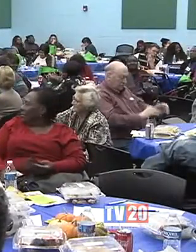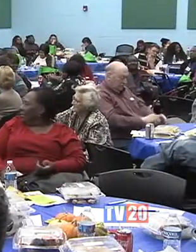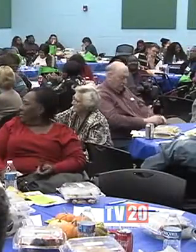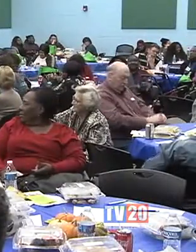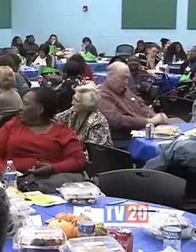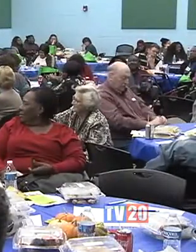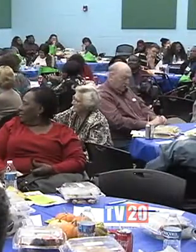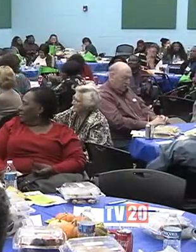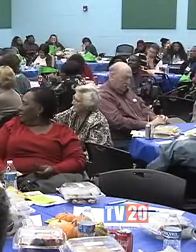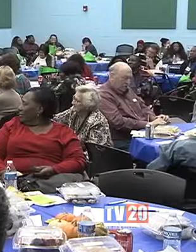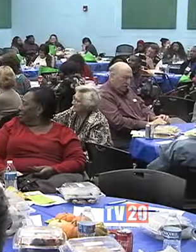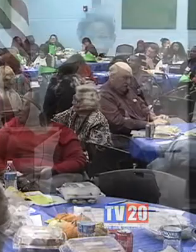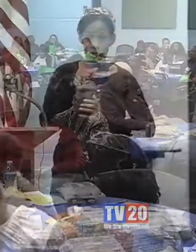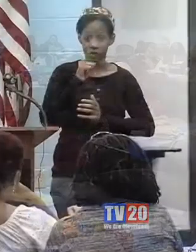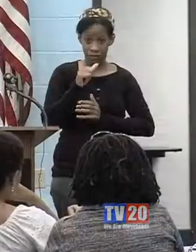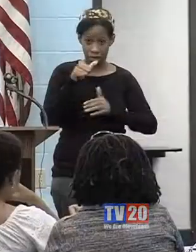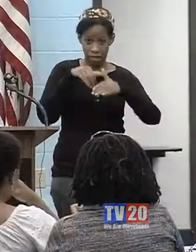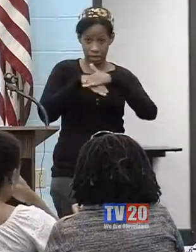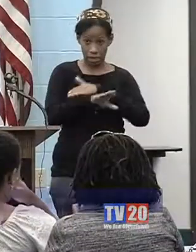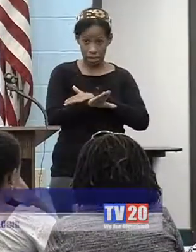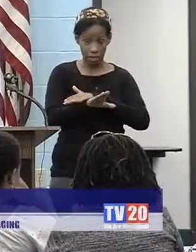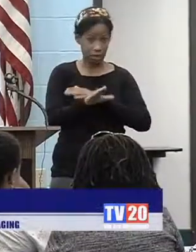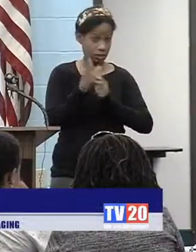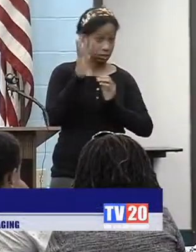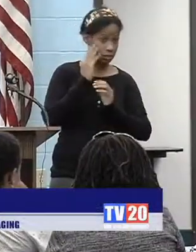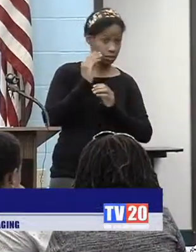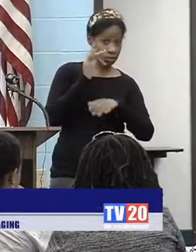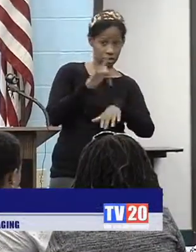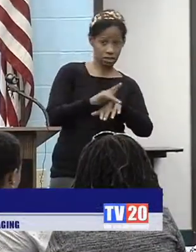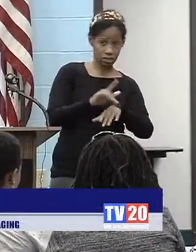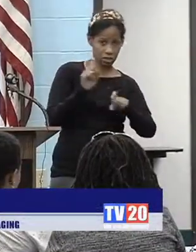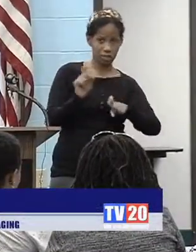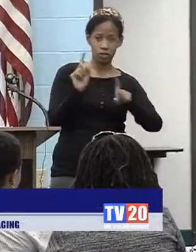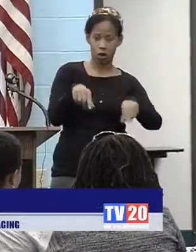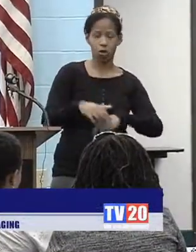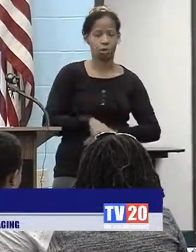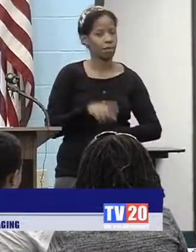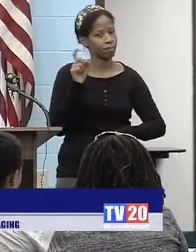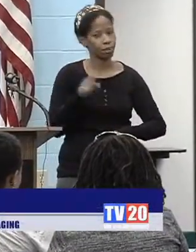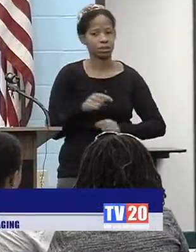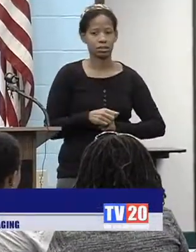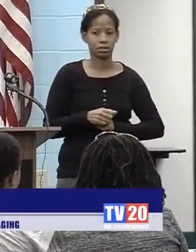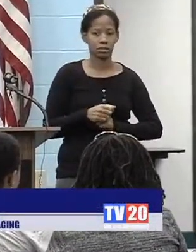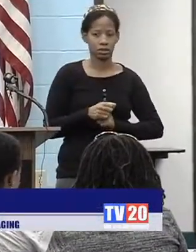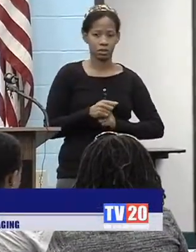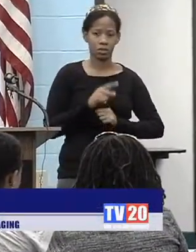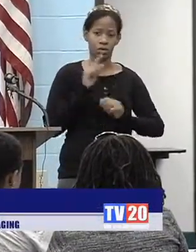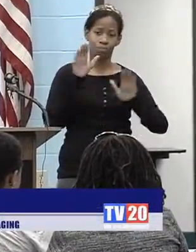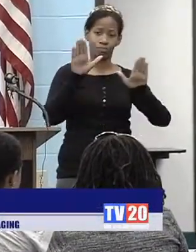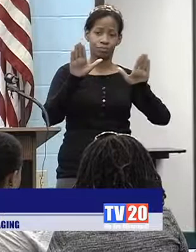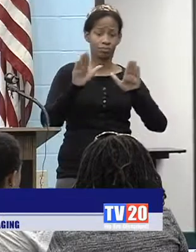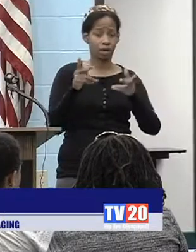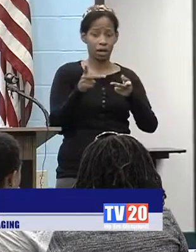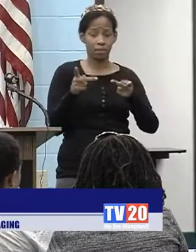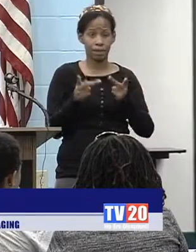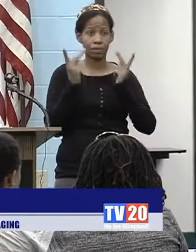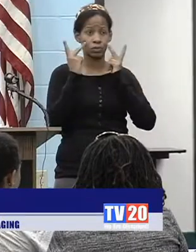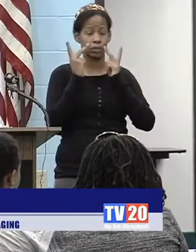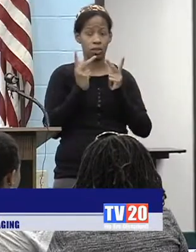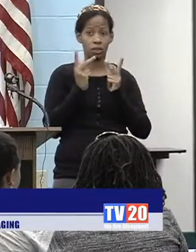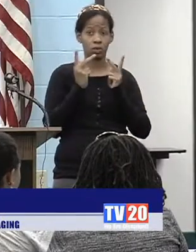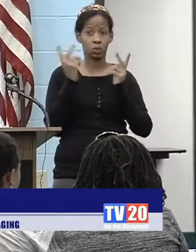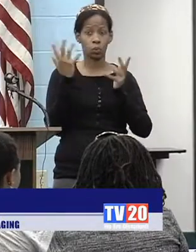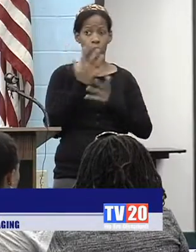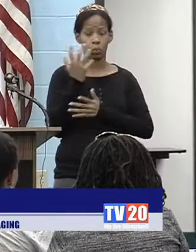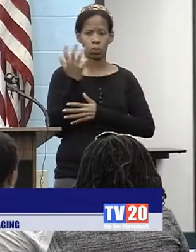Thank you. If you haven't been to the Cleveland Sight Center, you must go. The Idea Center, what's in there,